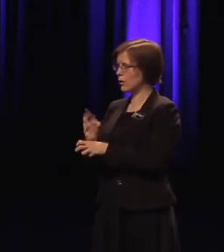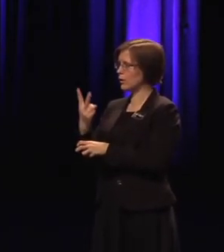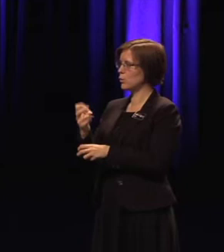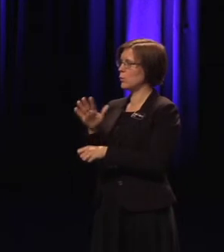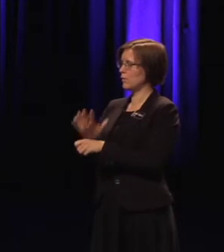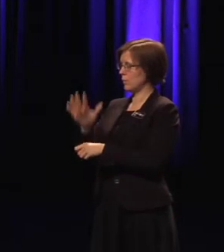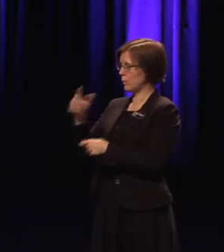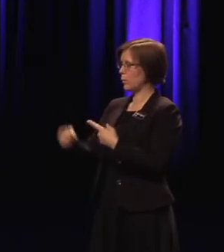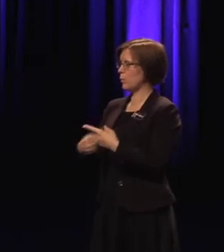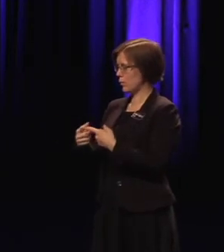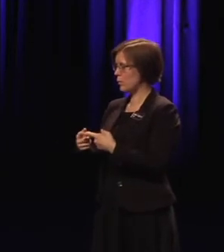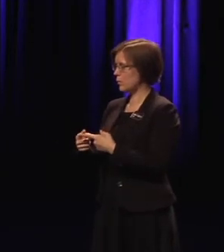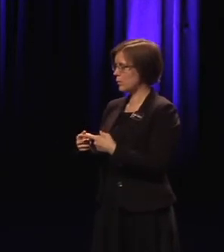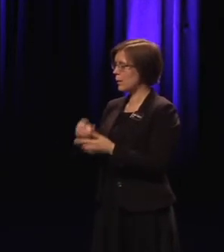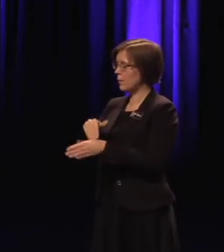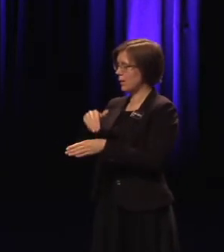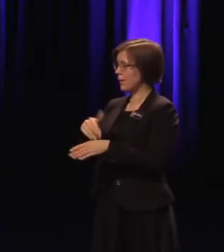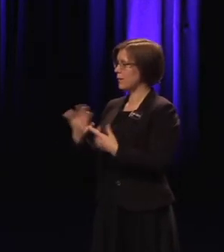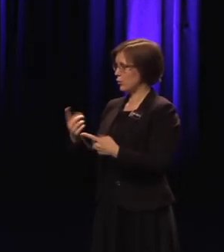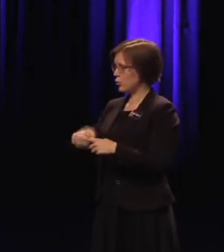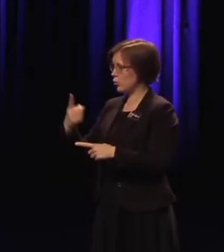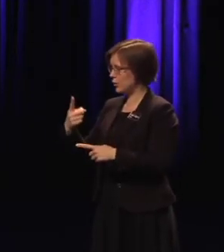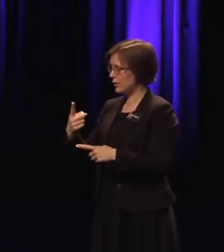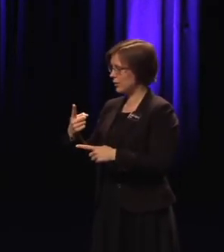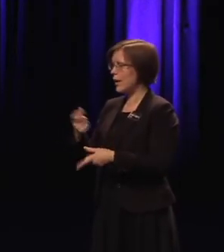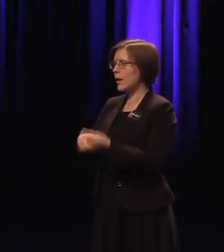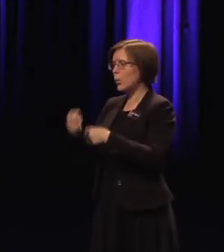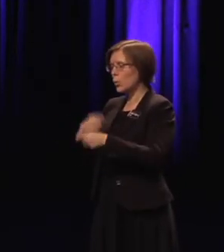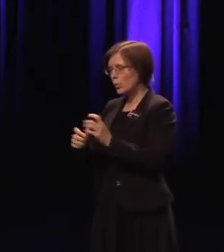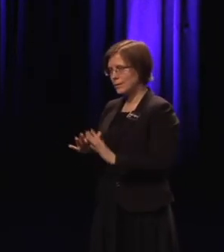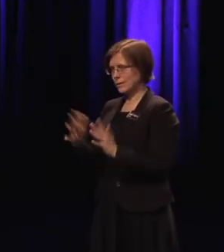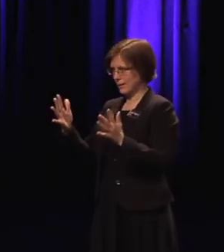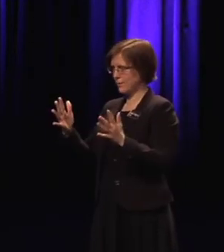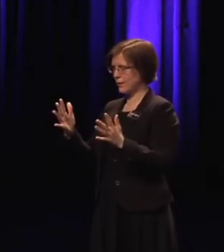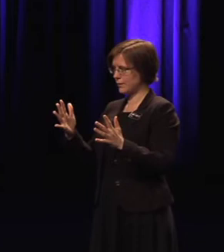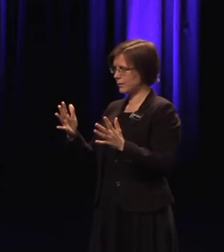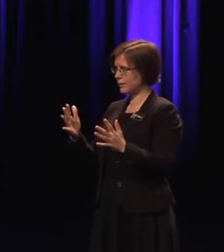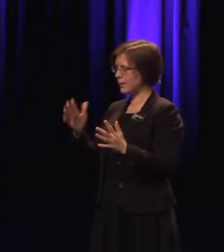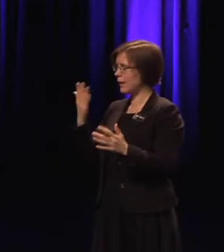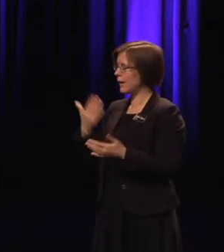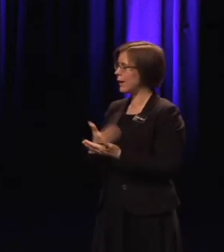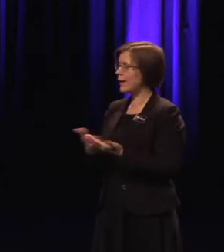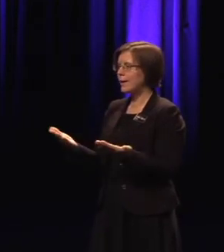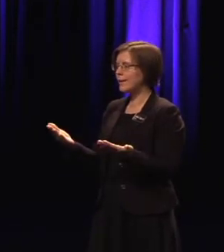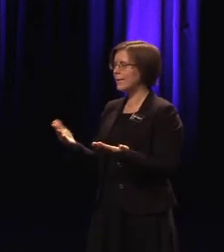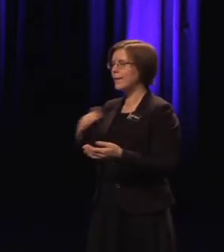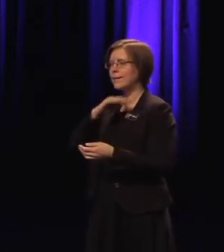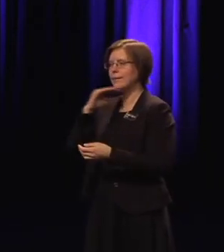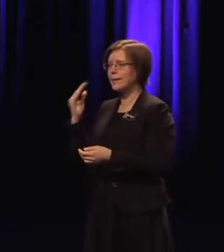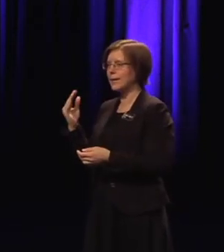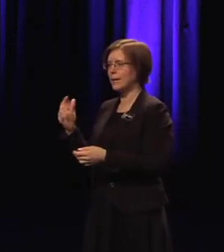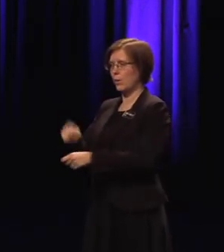era. Their message is clear. Economic growth alone is not an adequate measure